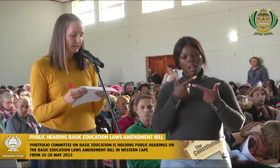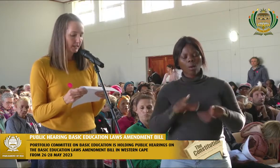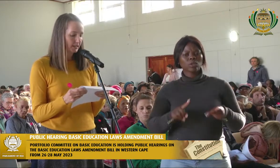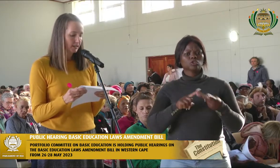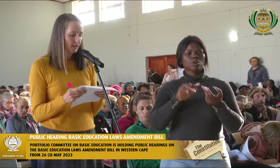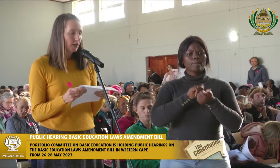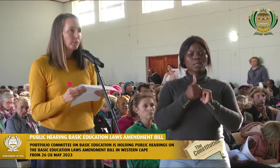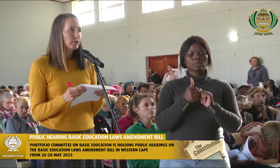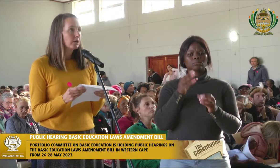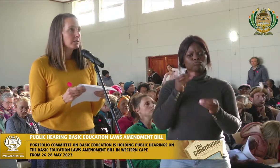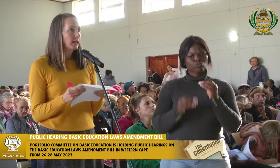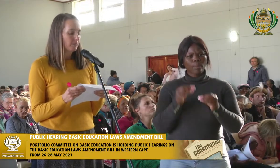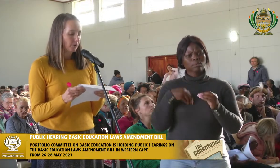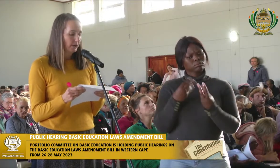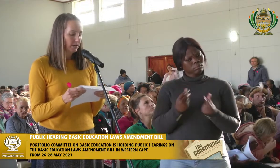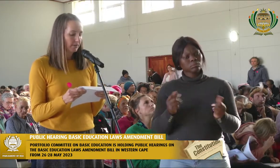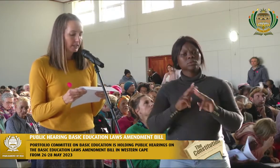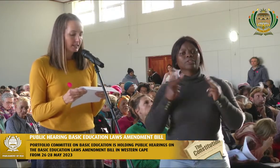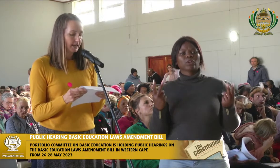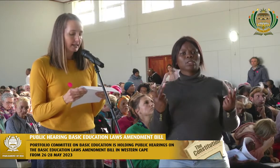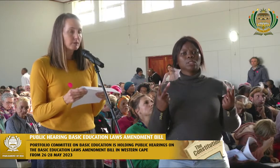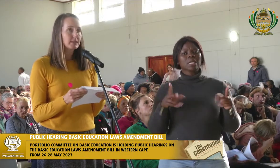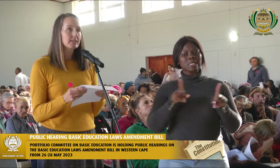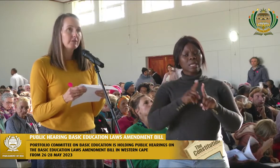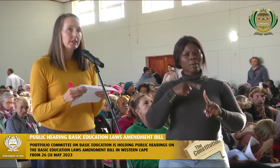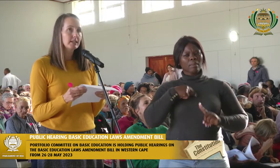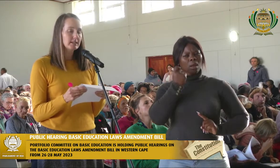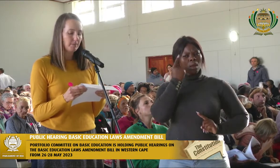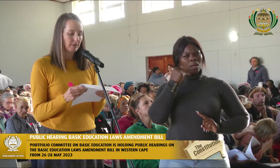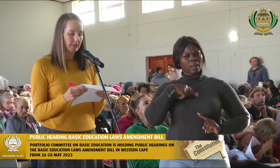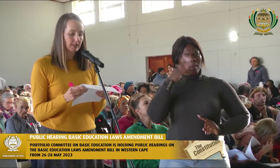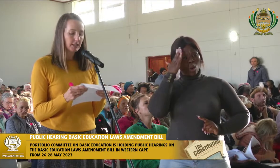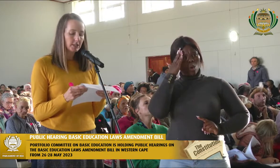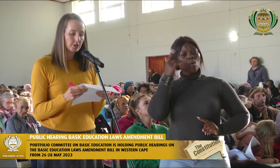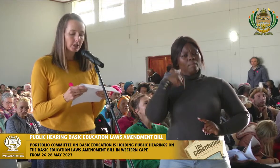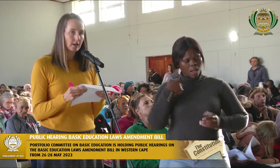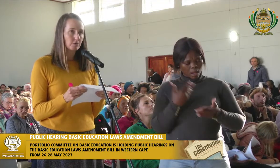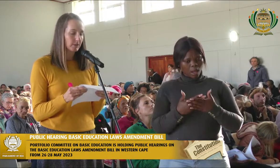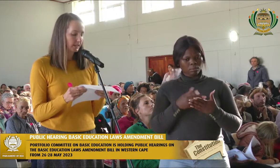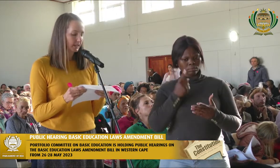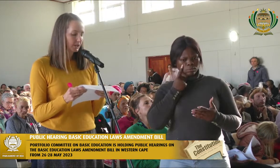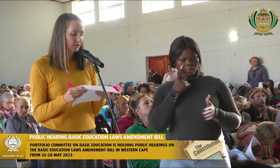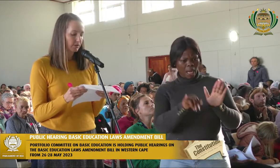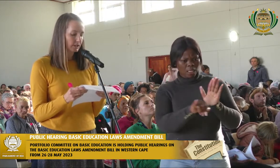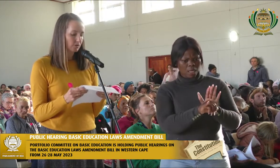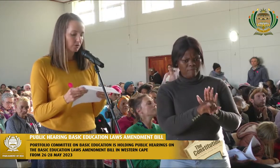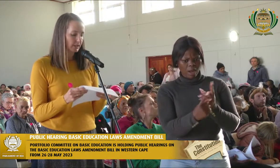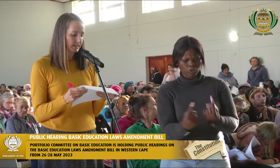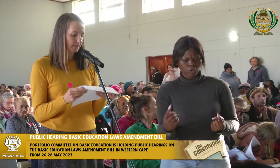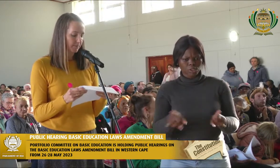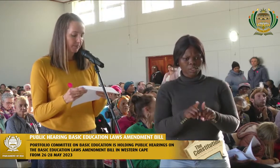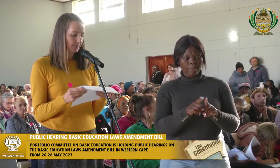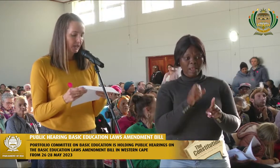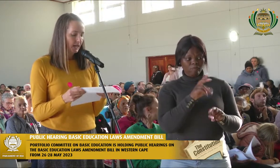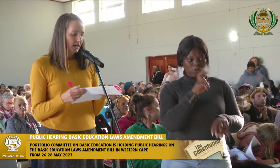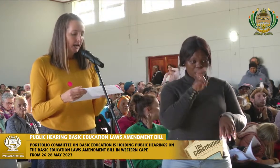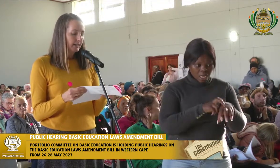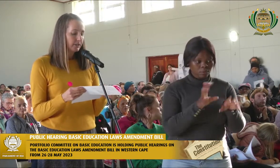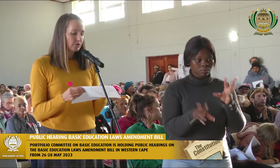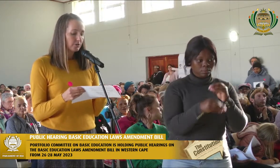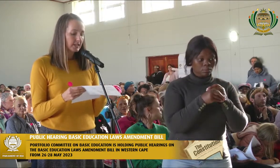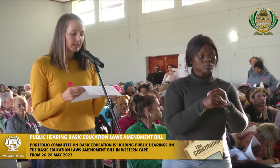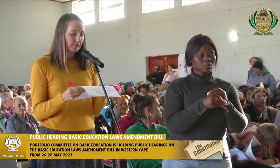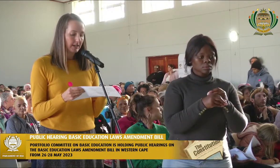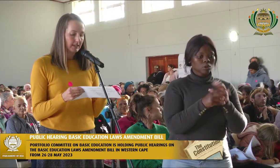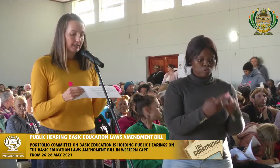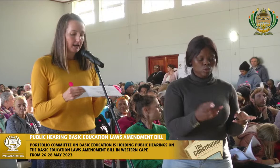very differently. Because I am aware of this, I can specifically supplement each child with additional resources. I